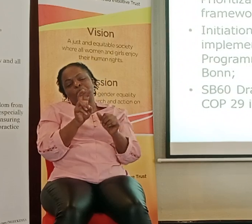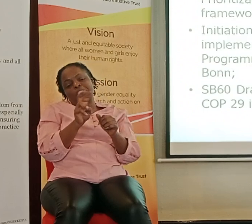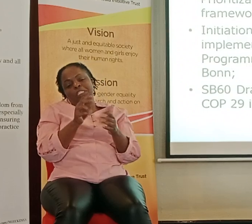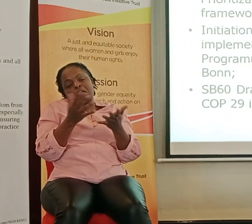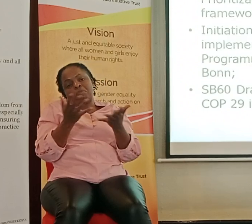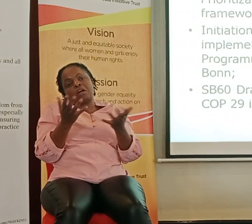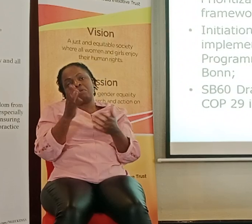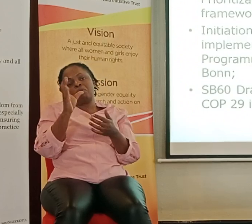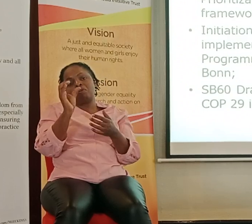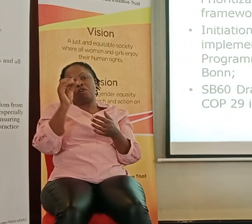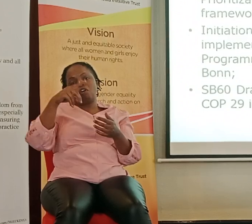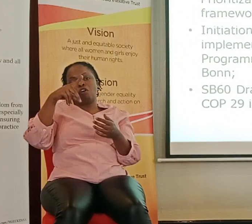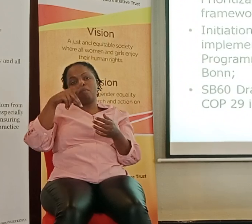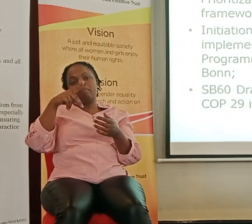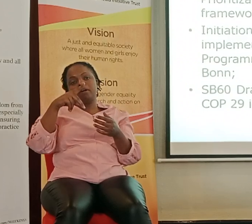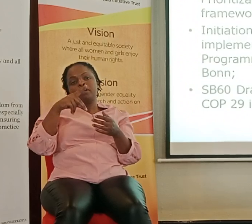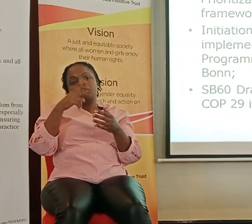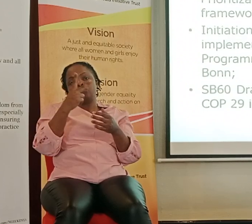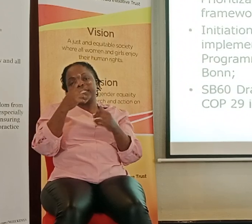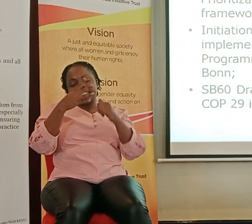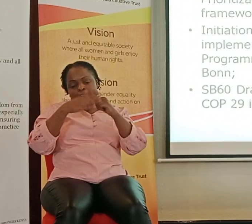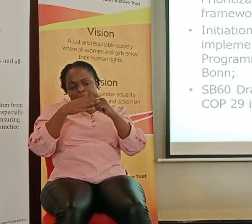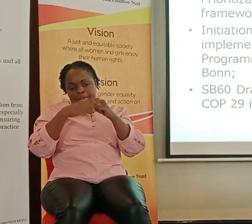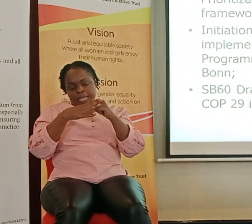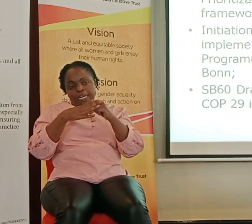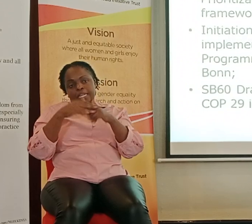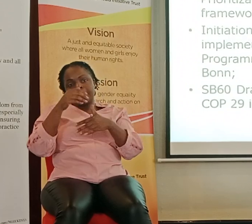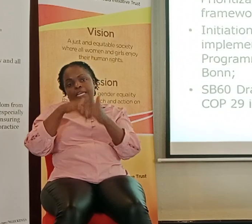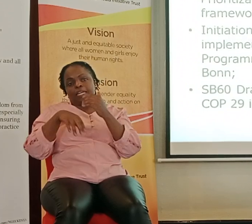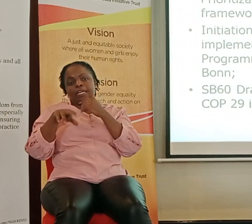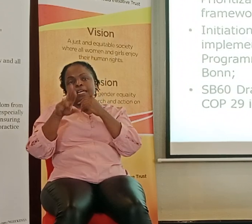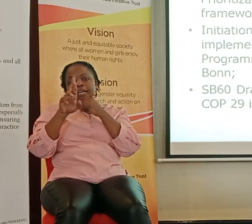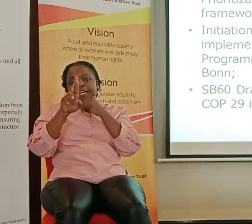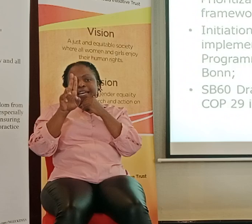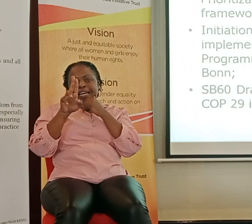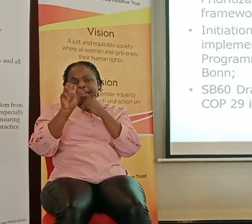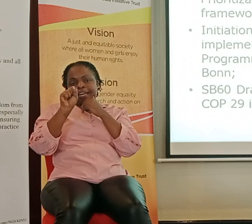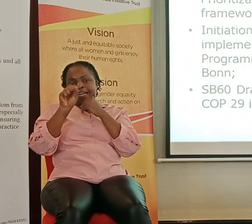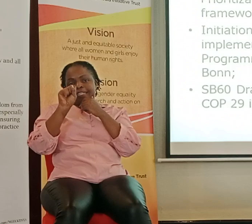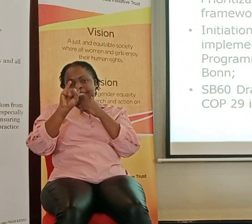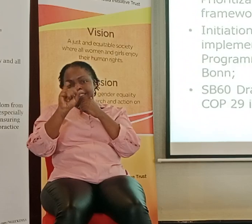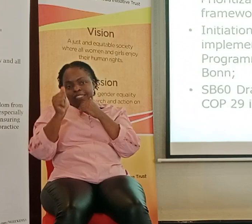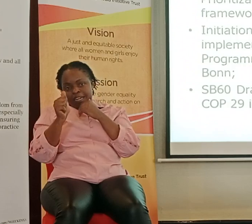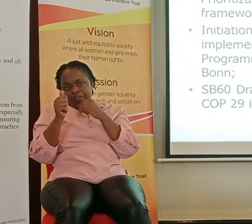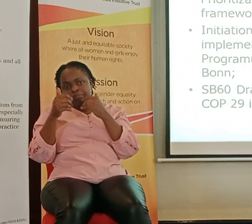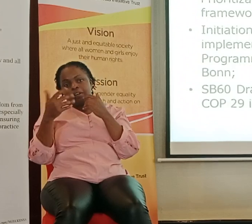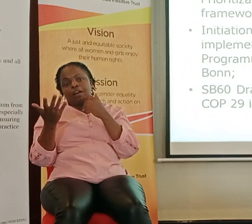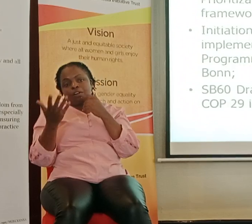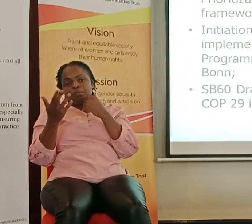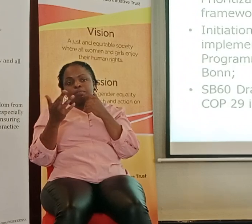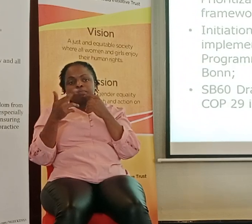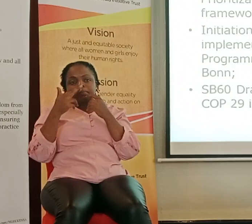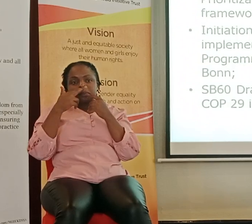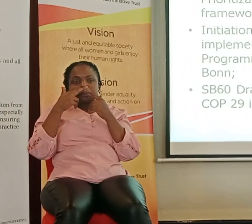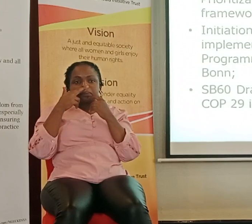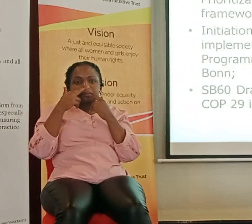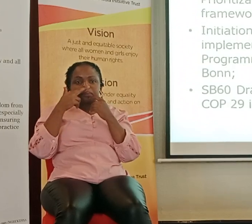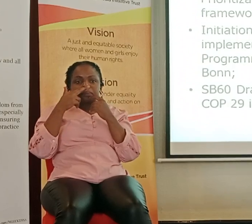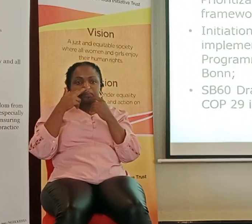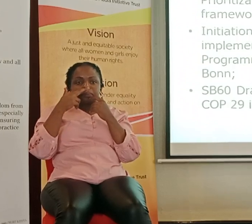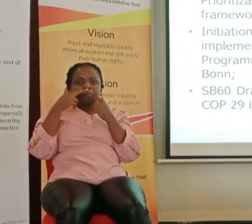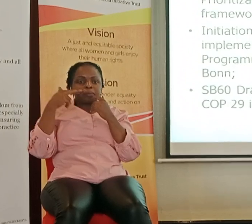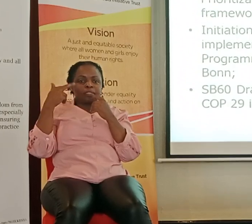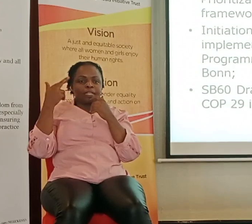COP29 in Baku. So usually that is usually the chronology of events.